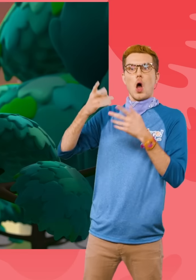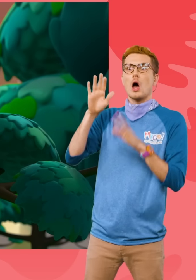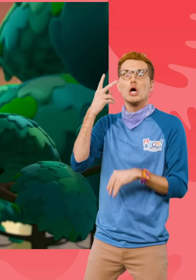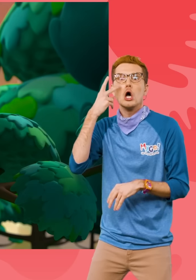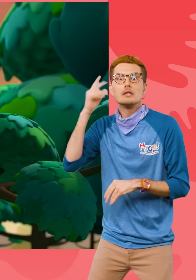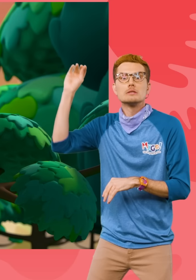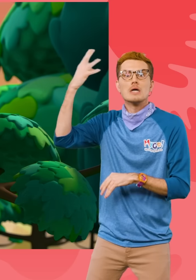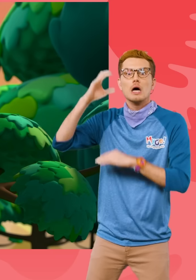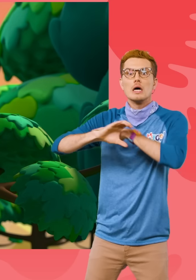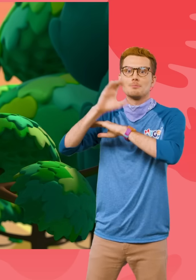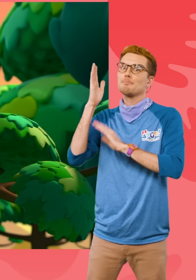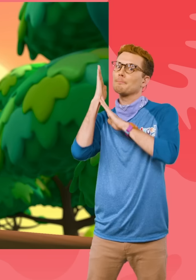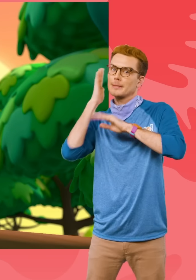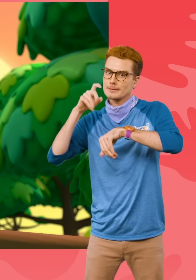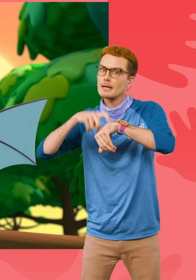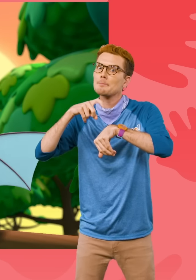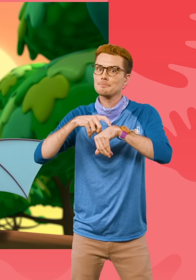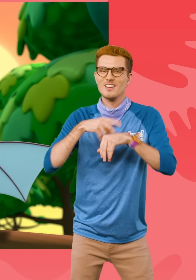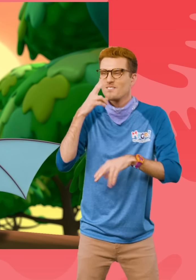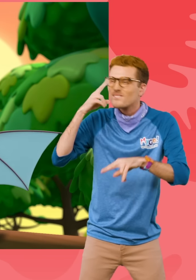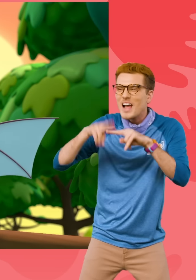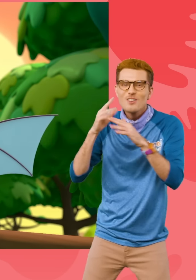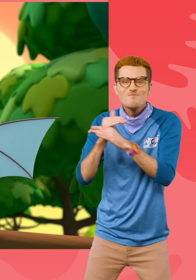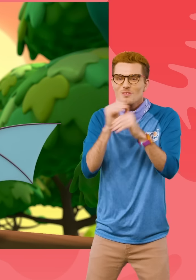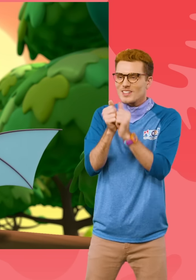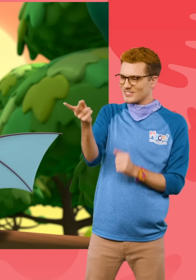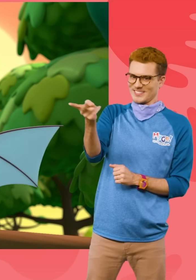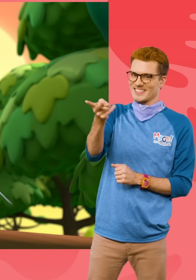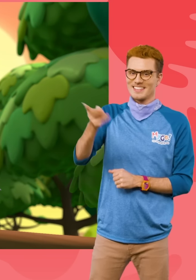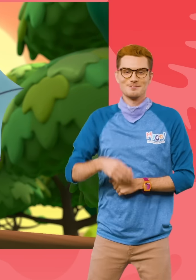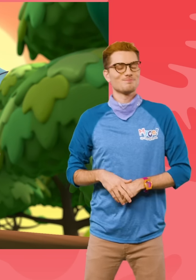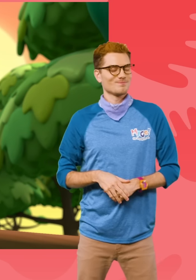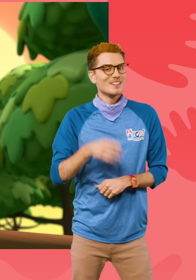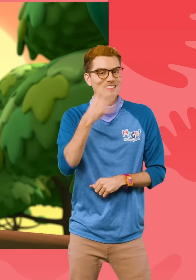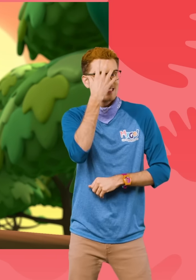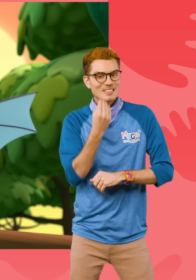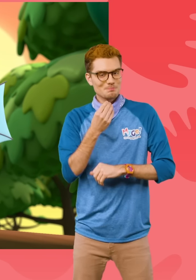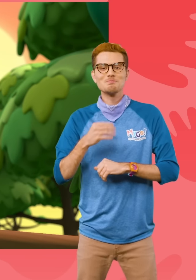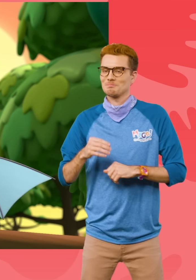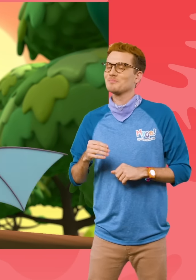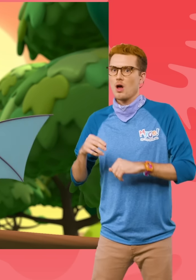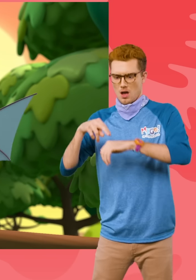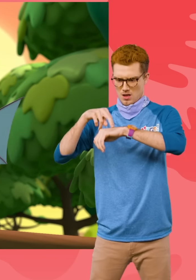Oh, look, it's bedtime. Fun flying with you, Blippi and Debo.